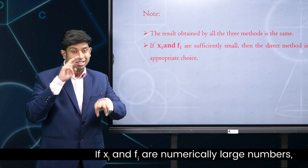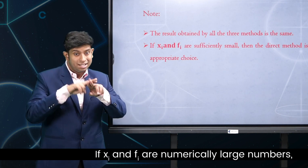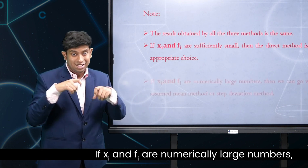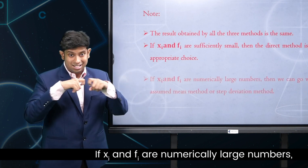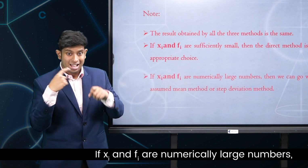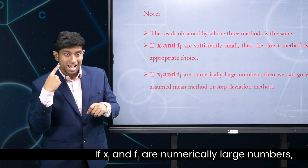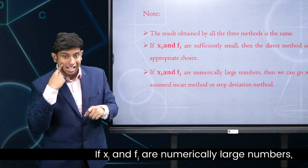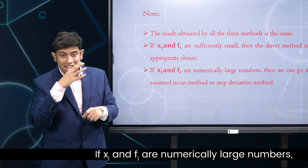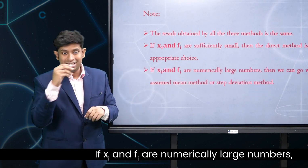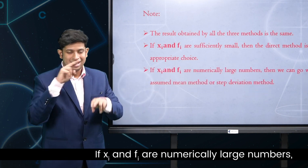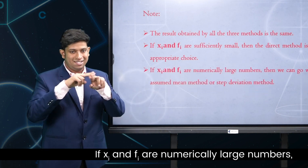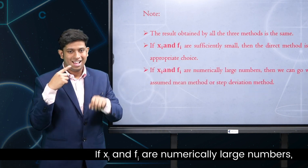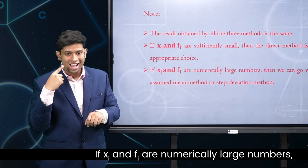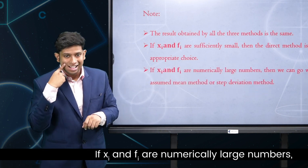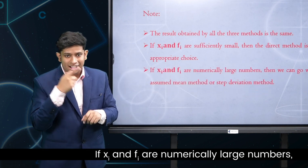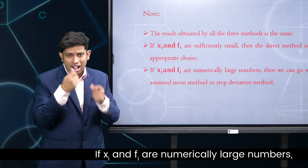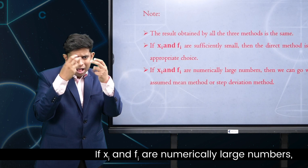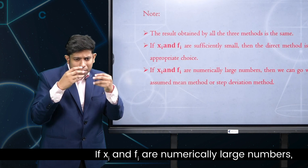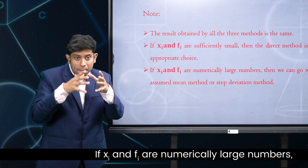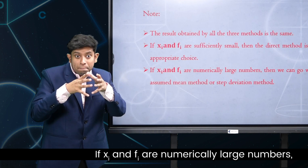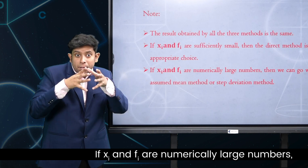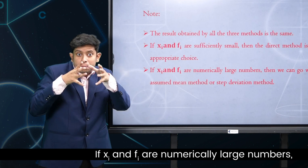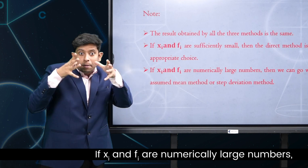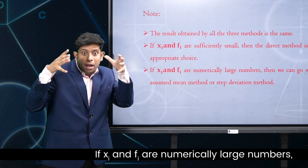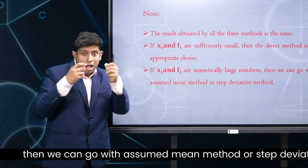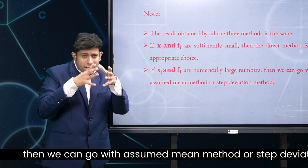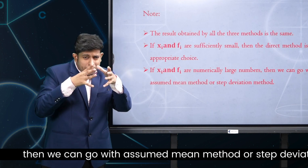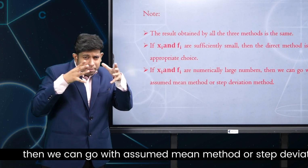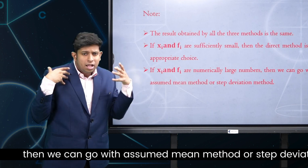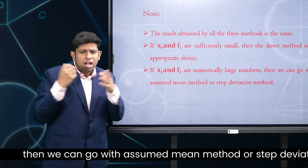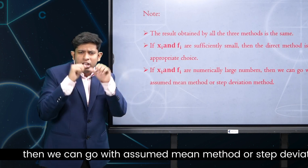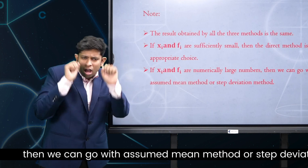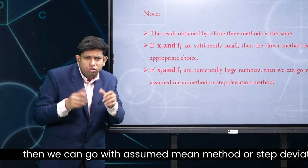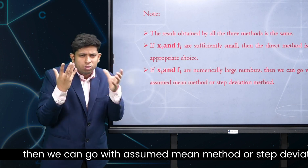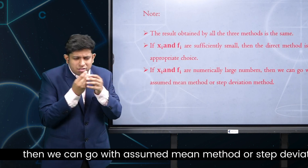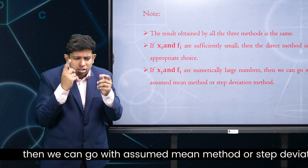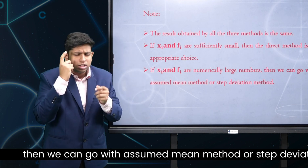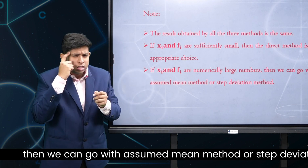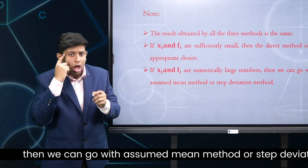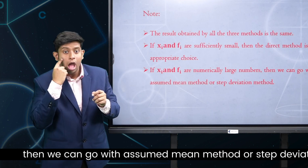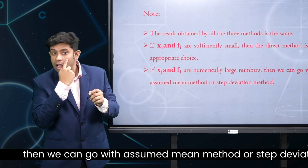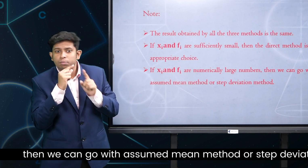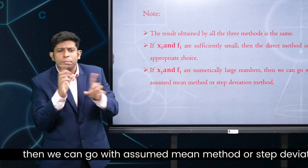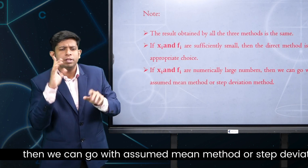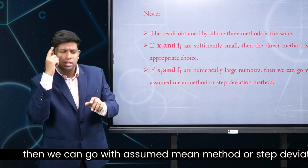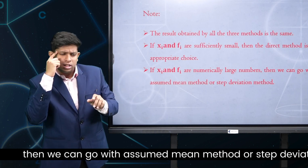If Xi and Fi are numerically large numbers, then we can go with assumed mean method or step deviation